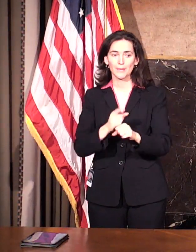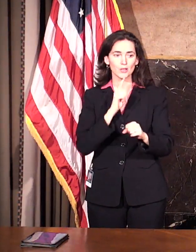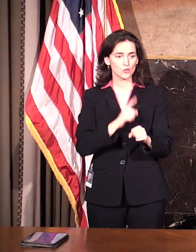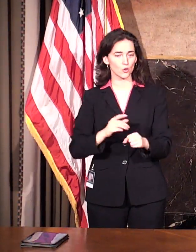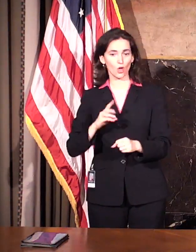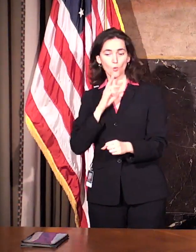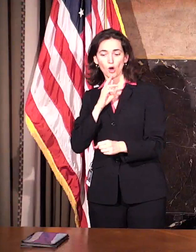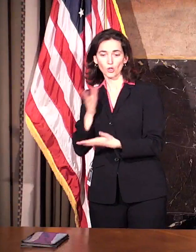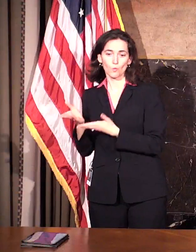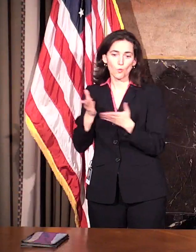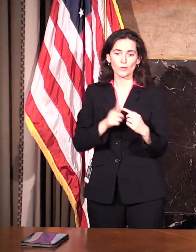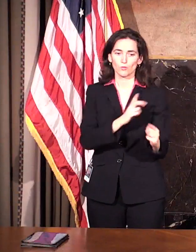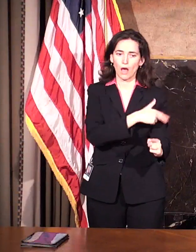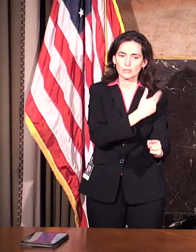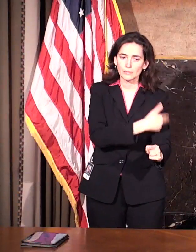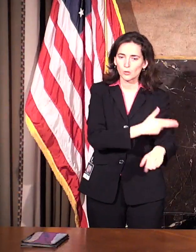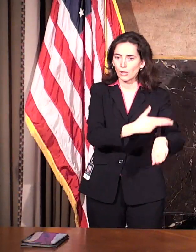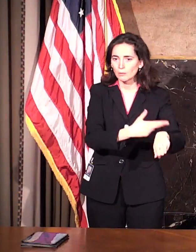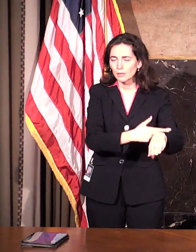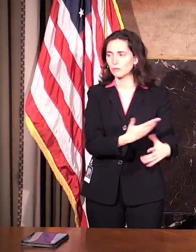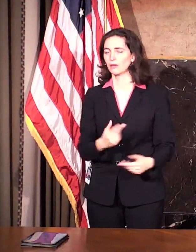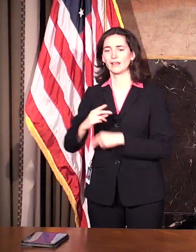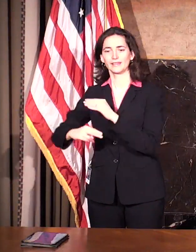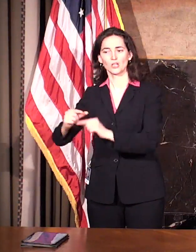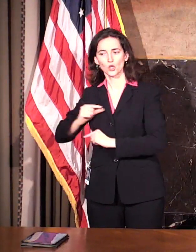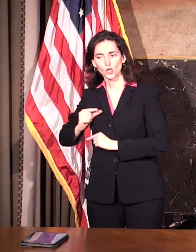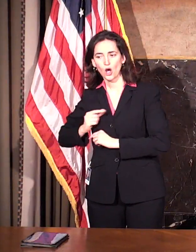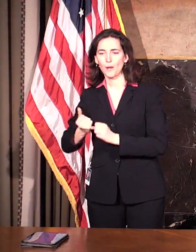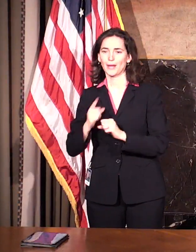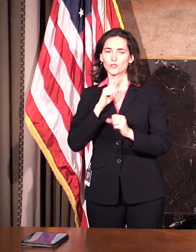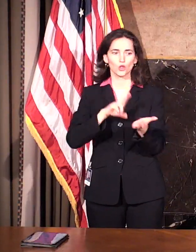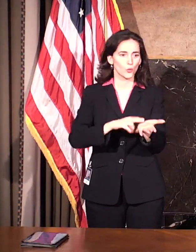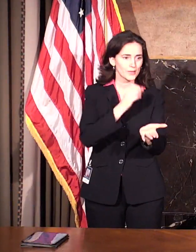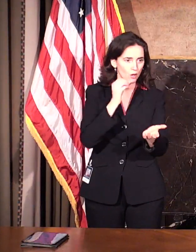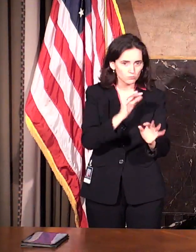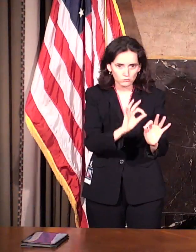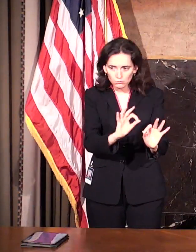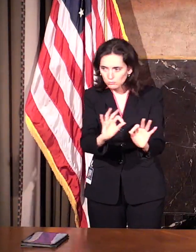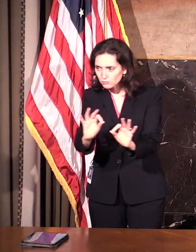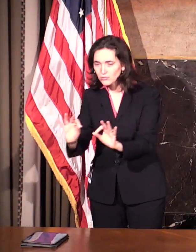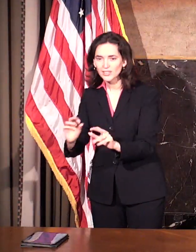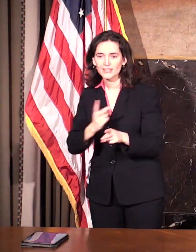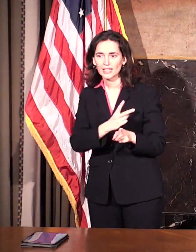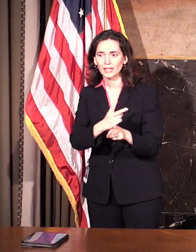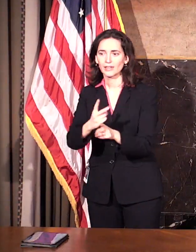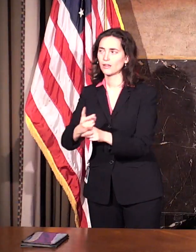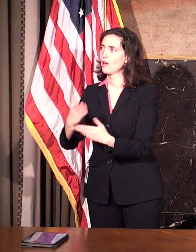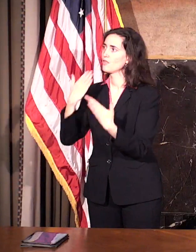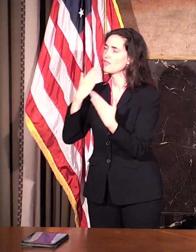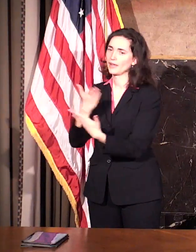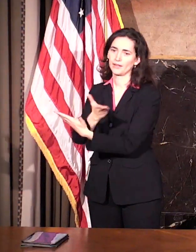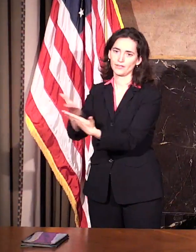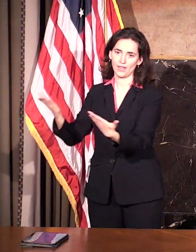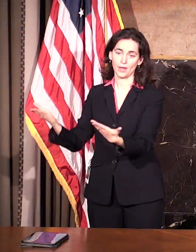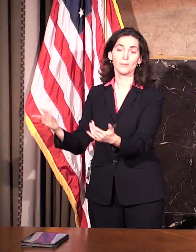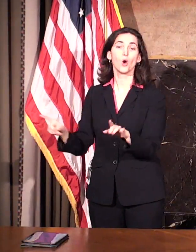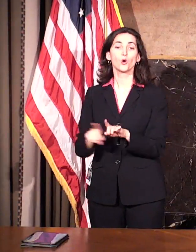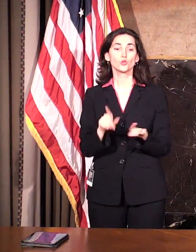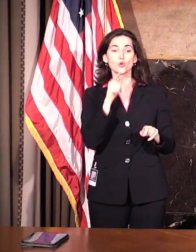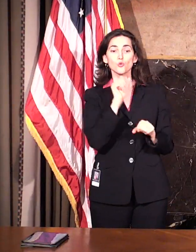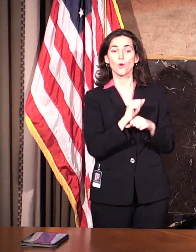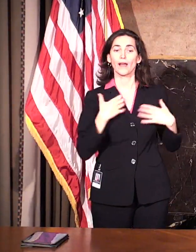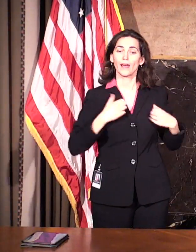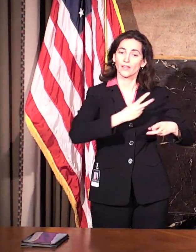water, National Guard, make sure nursing homes are taken care of. So my thanks to them, and also my thanks to healthcare workers